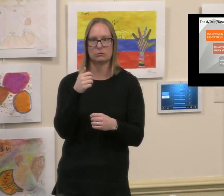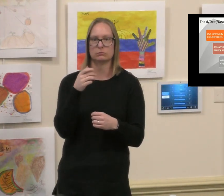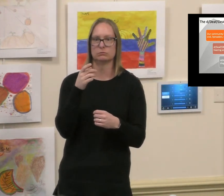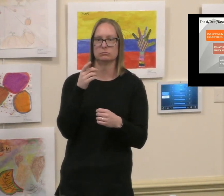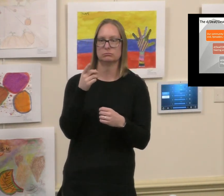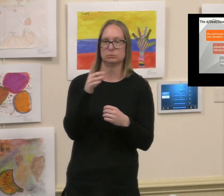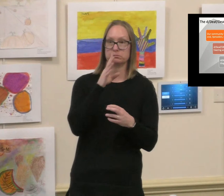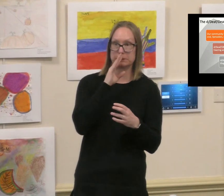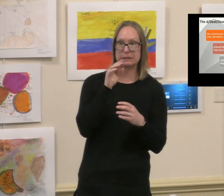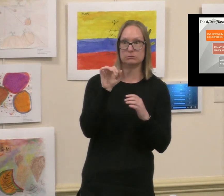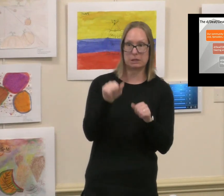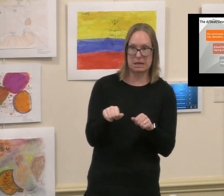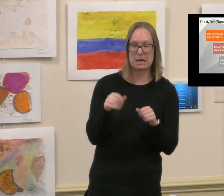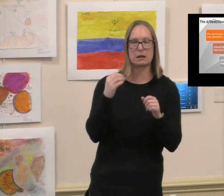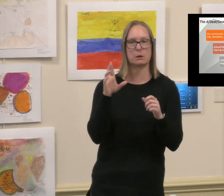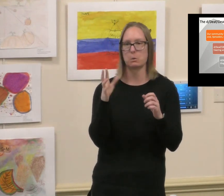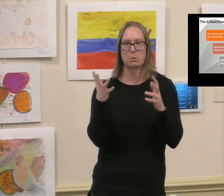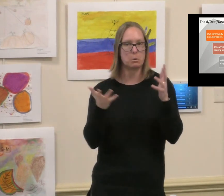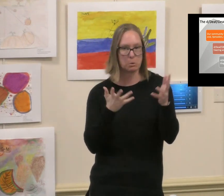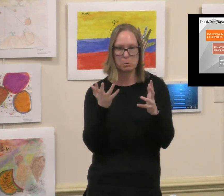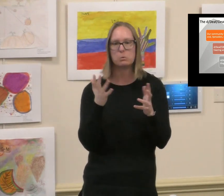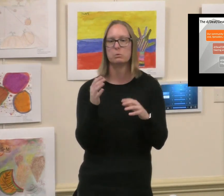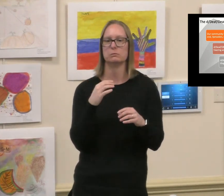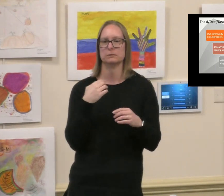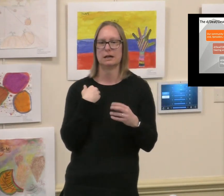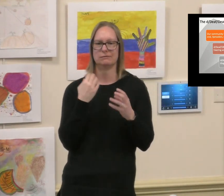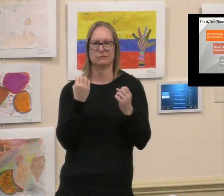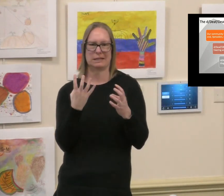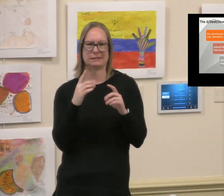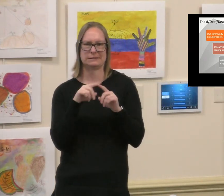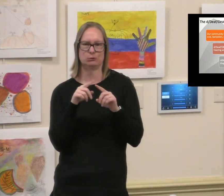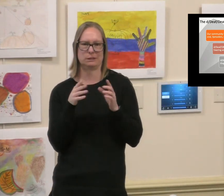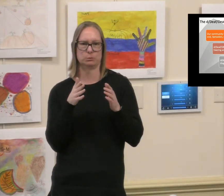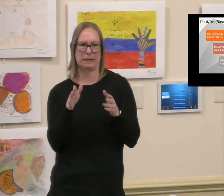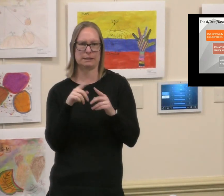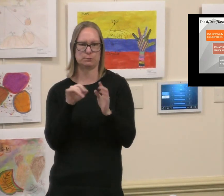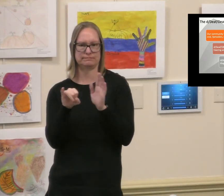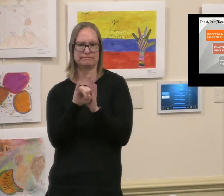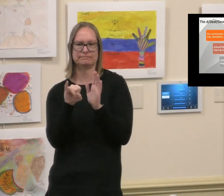They may know sign, they may not, they may speak or they may not.